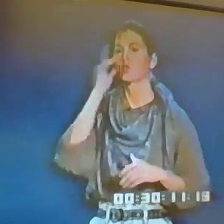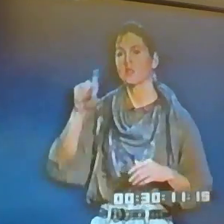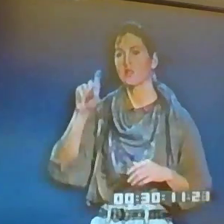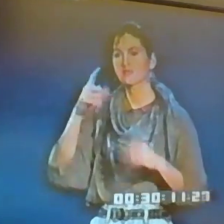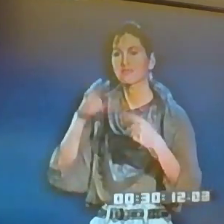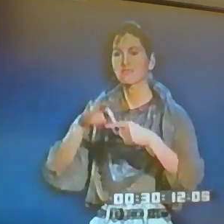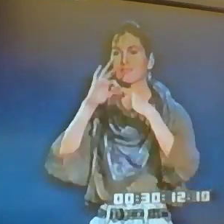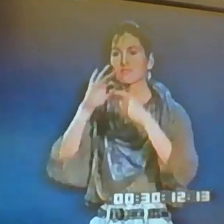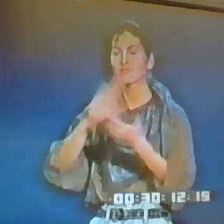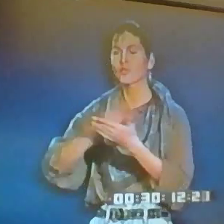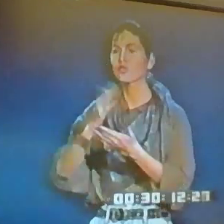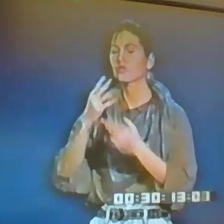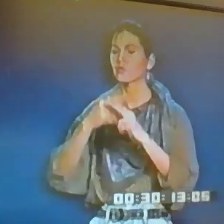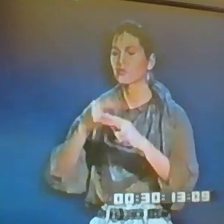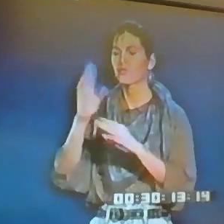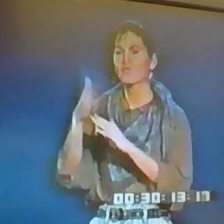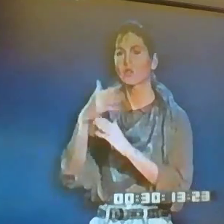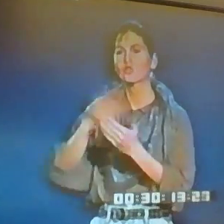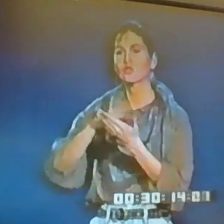about a 3 or 4 pound fish.